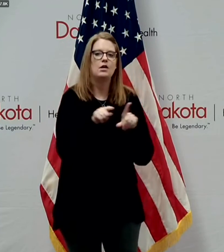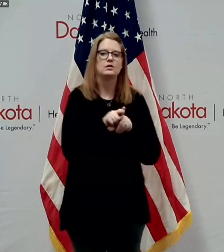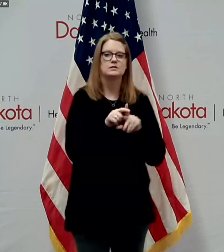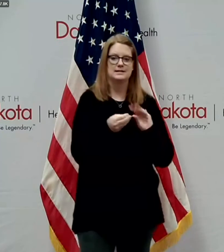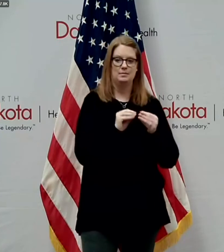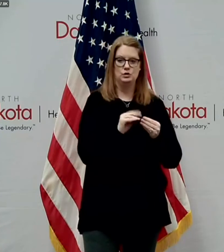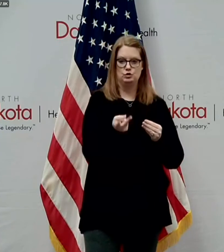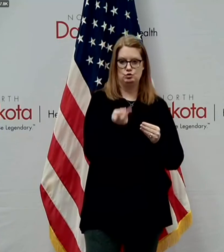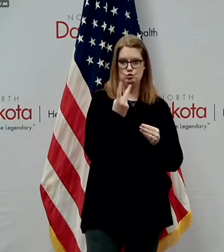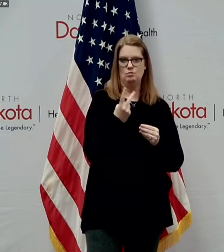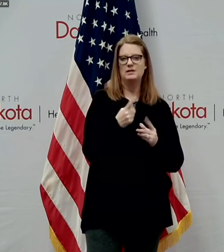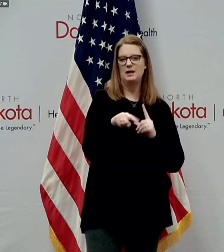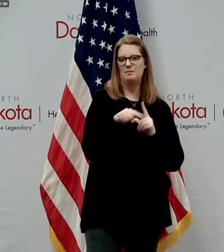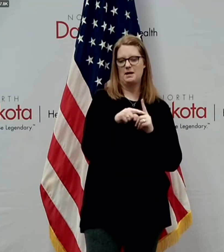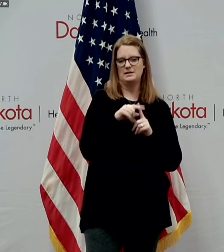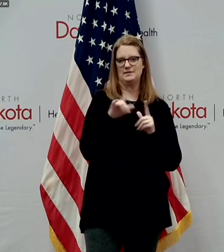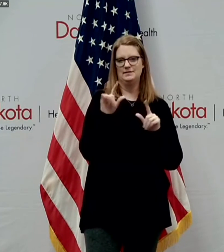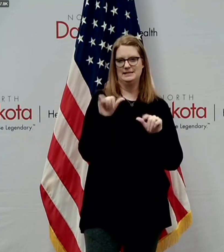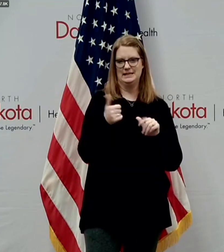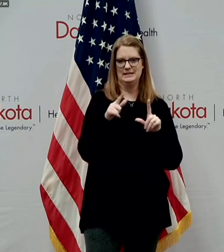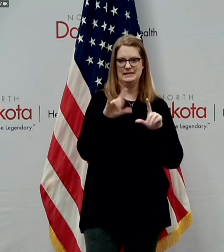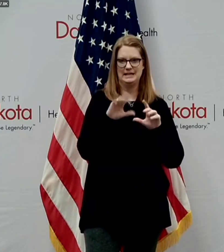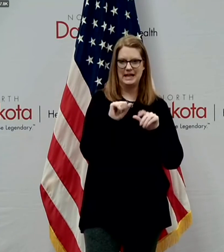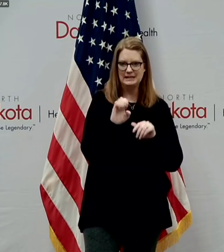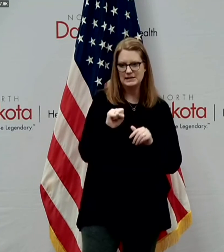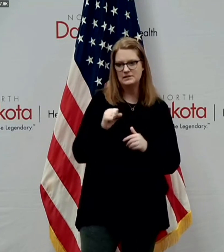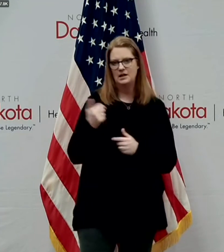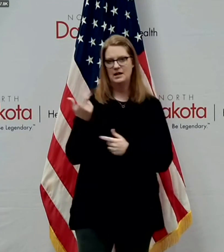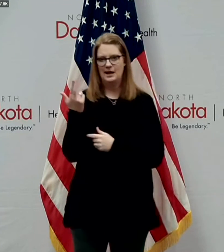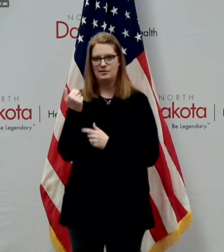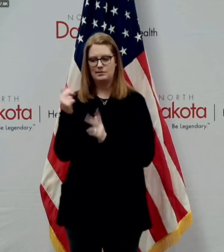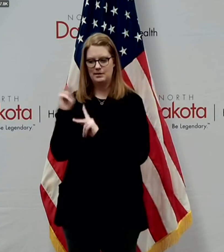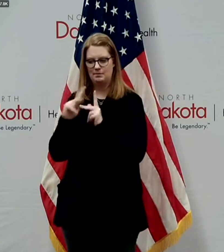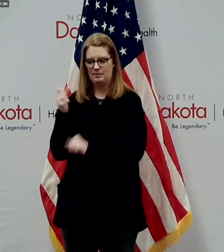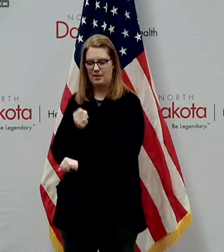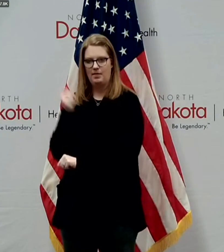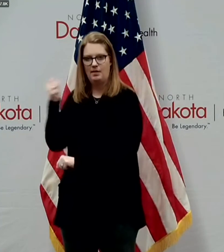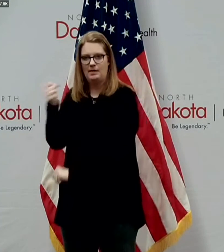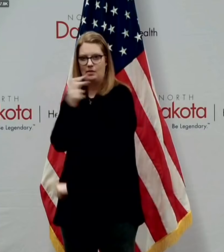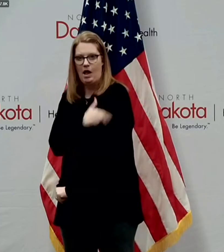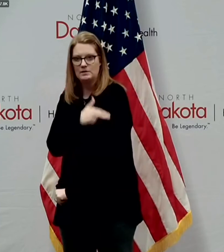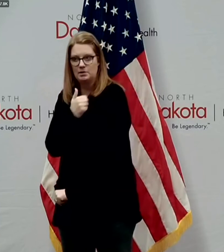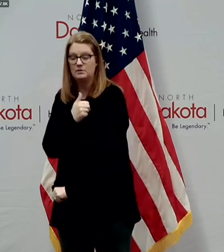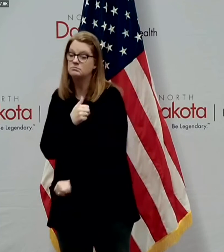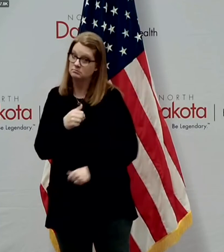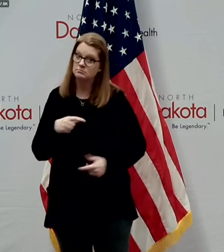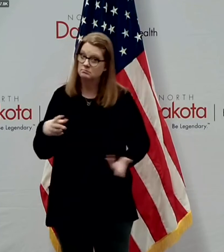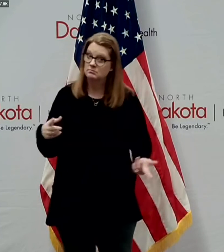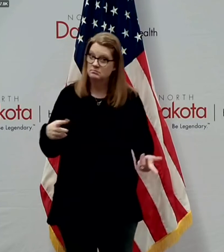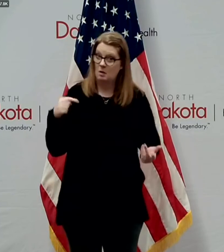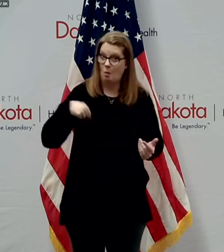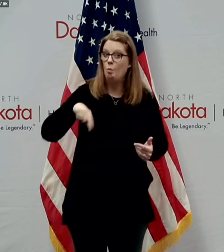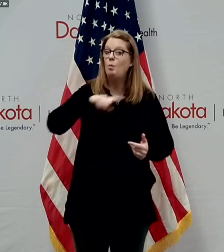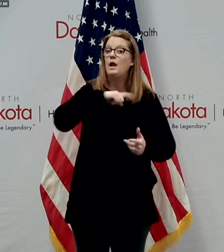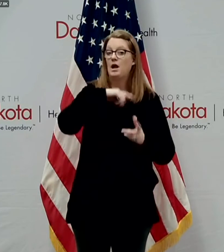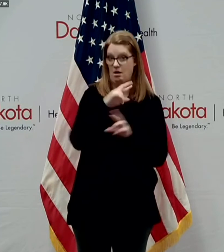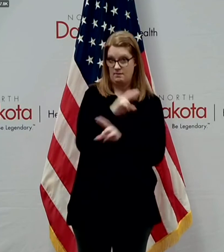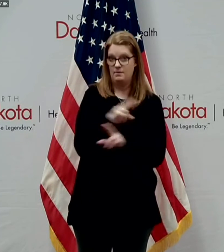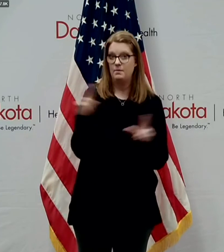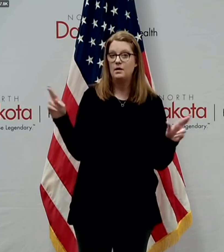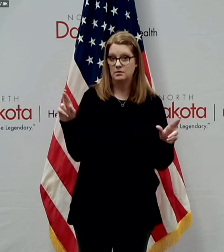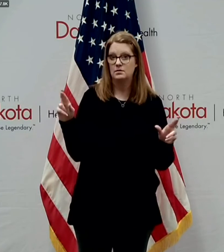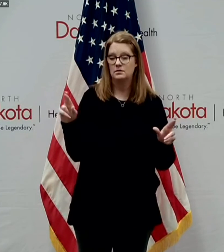test cases, and with only 13 hospitalized. What we've been saying all along, we're well positioned and well prepared, and we're going to talk a little bit more about